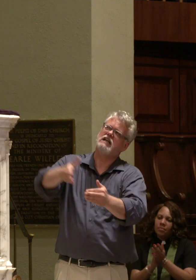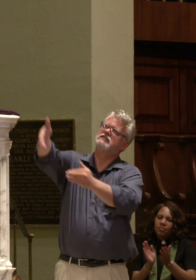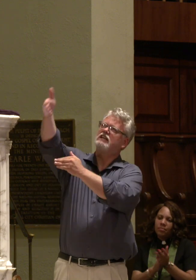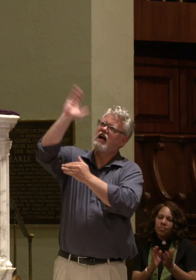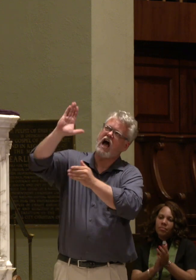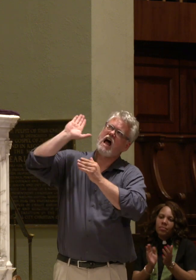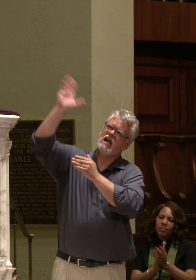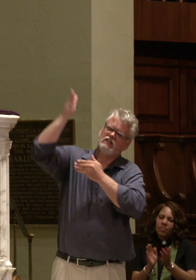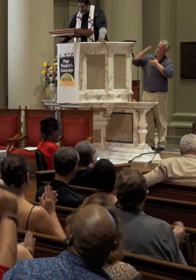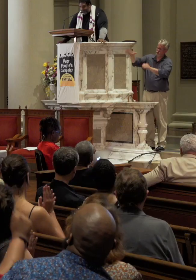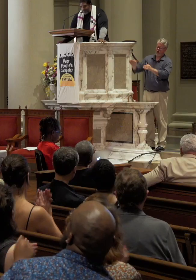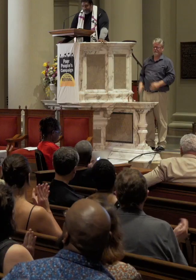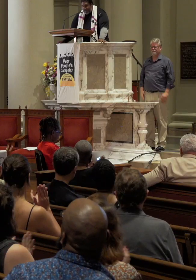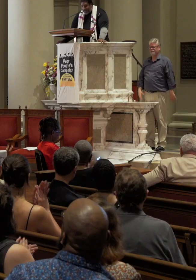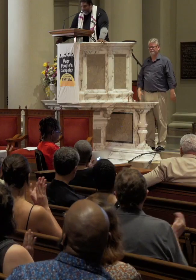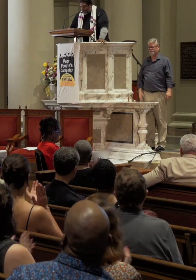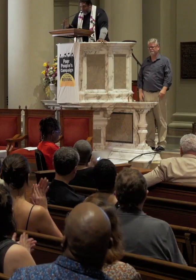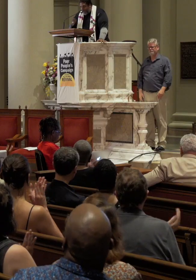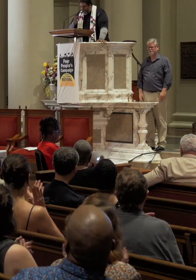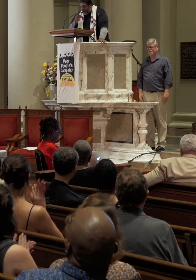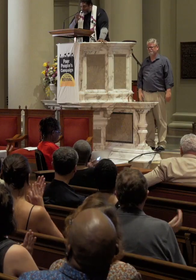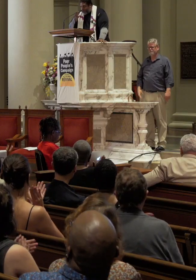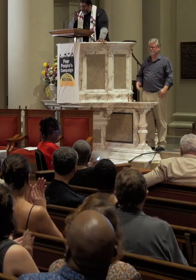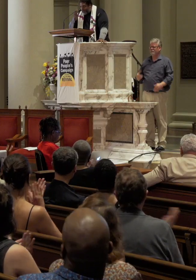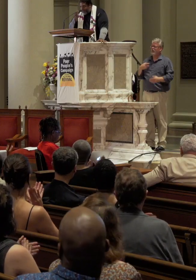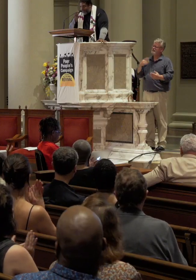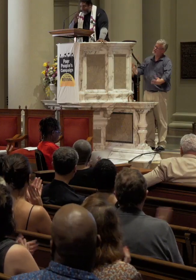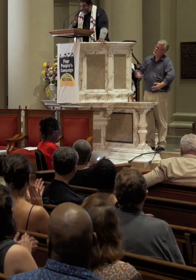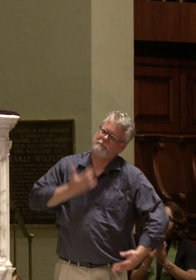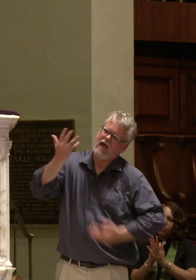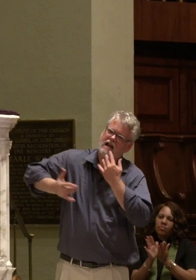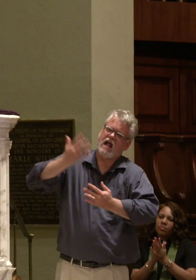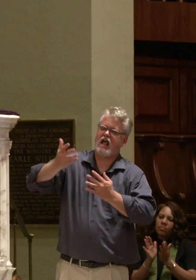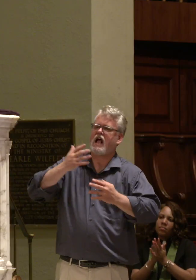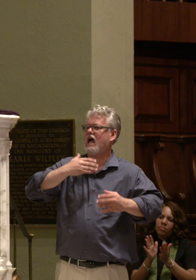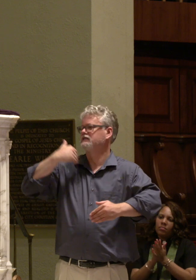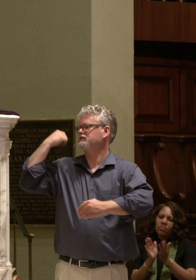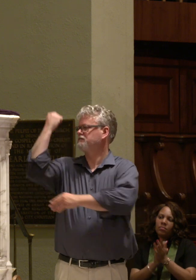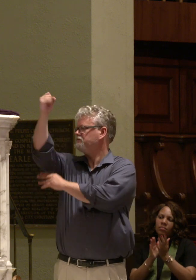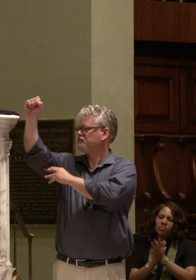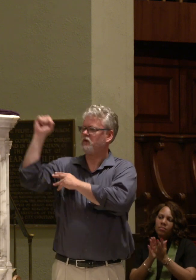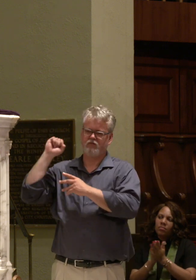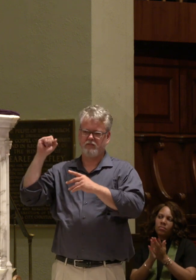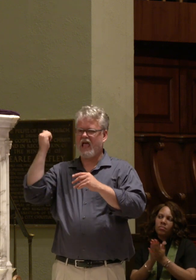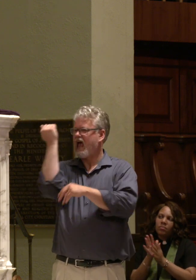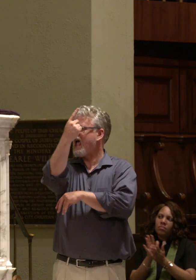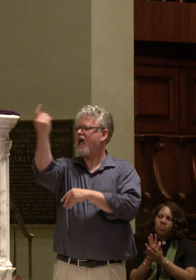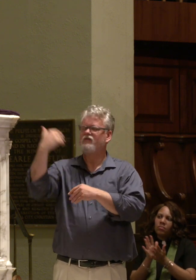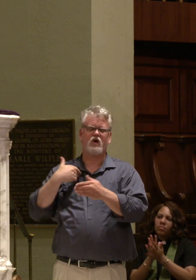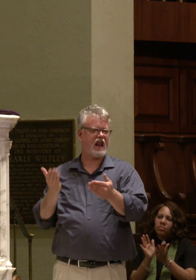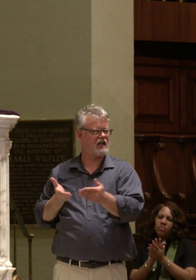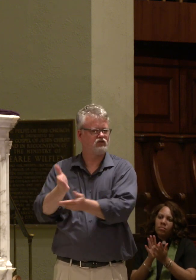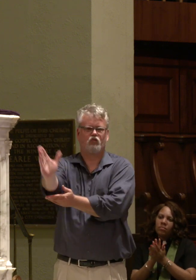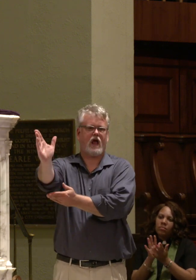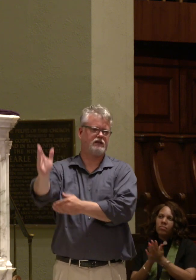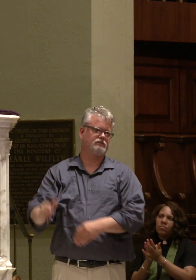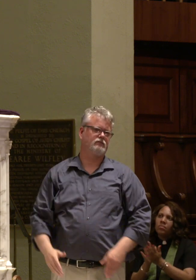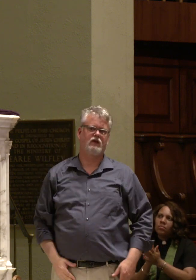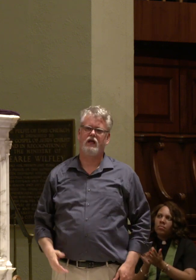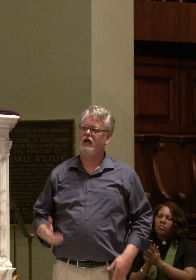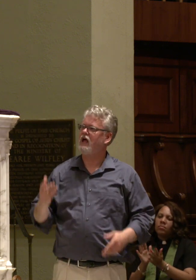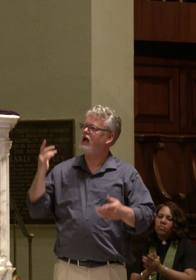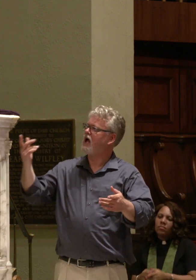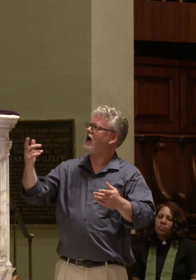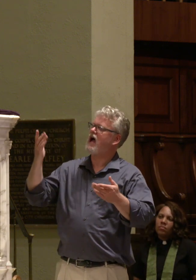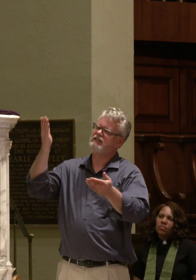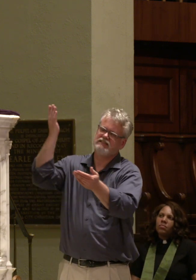God moved in a Pentecost movement, everybody has access. And I stop by